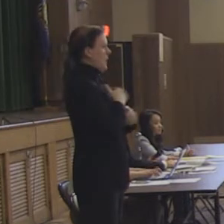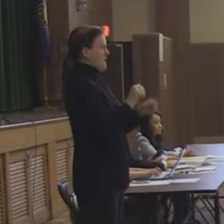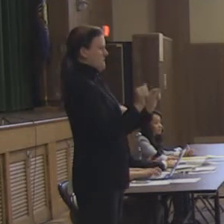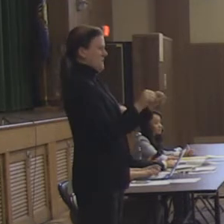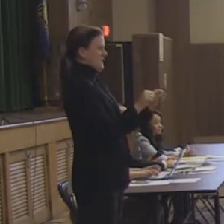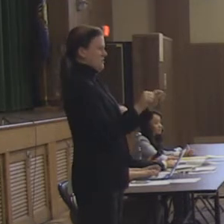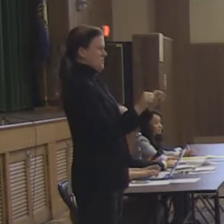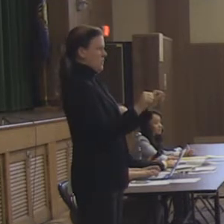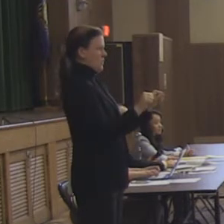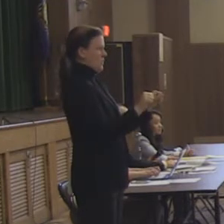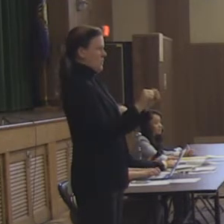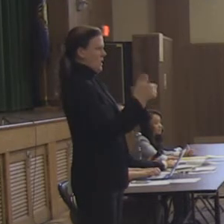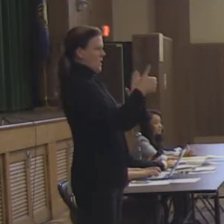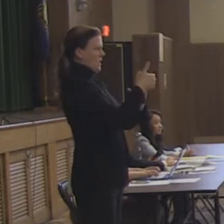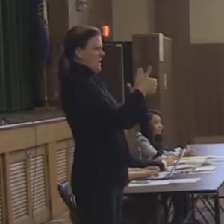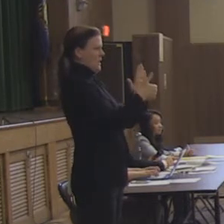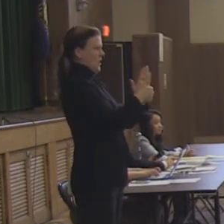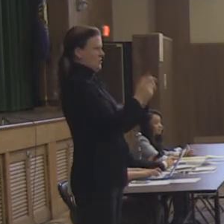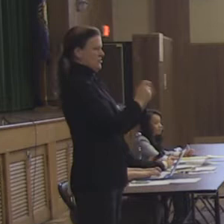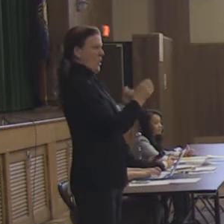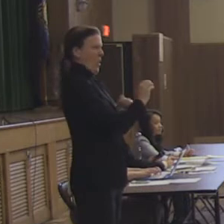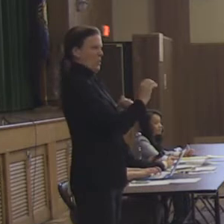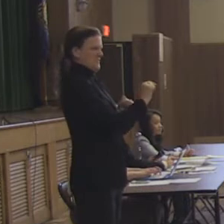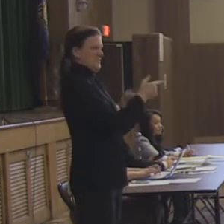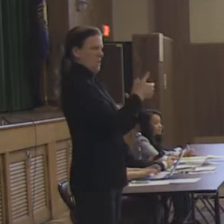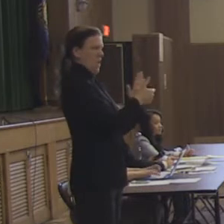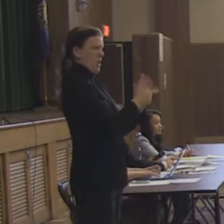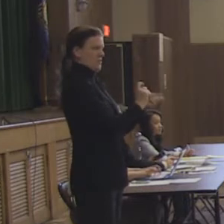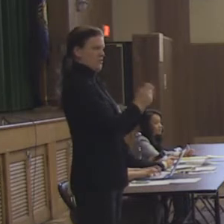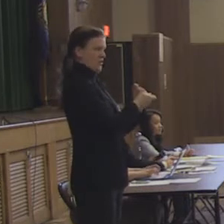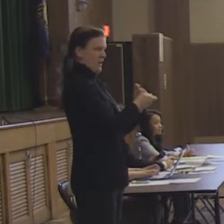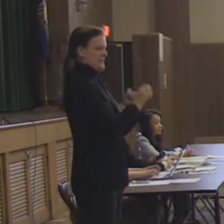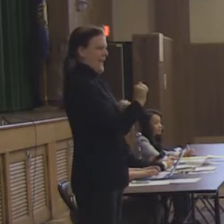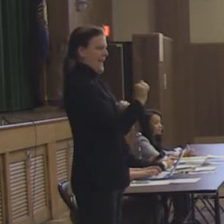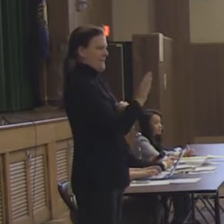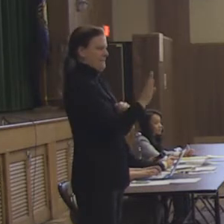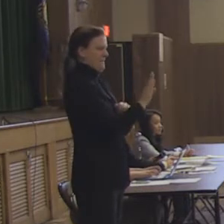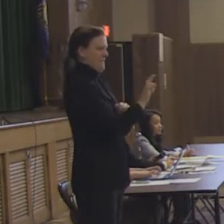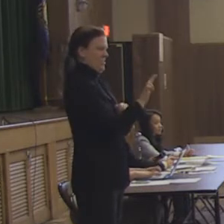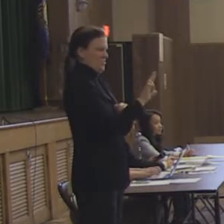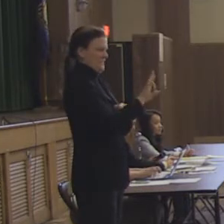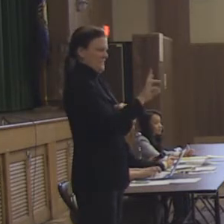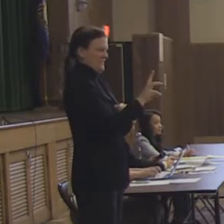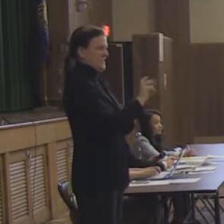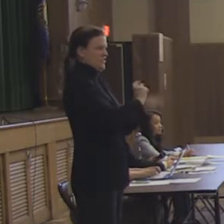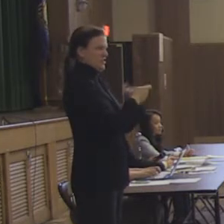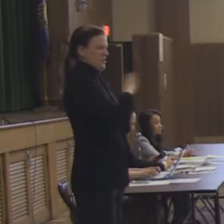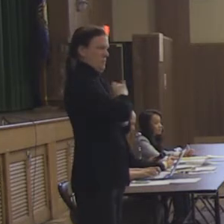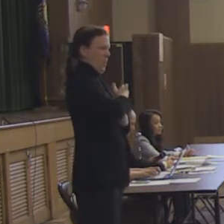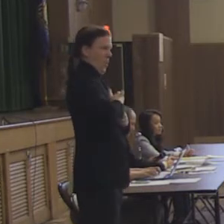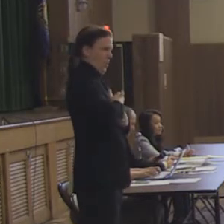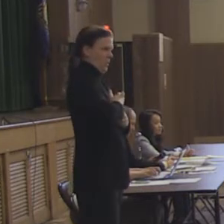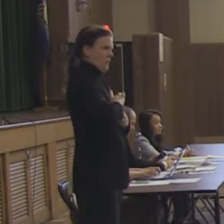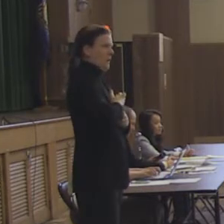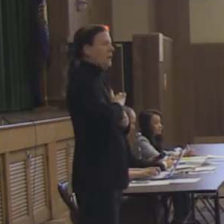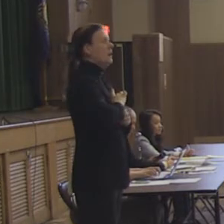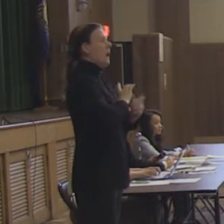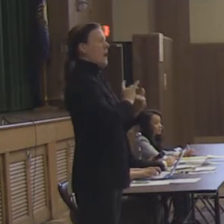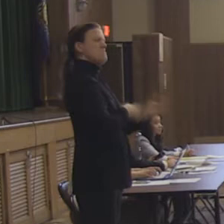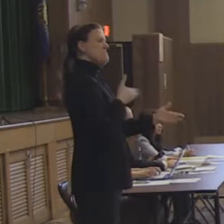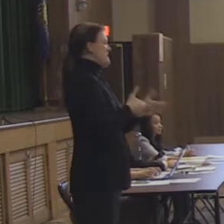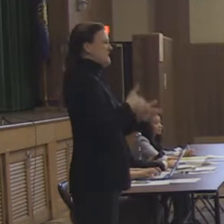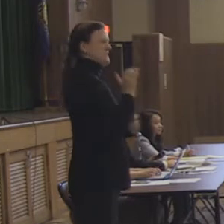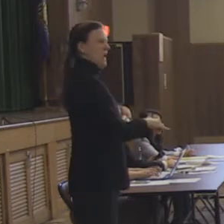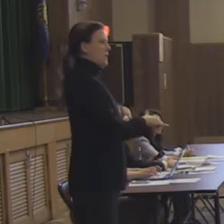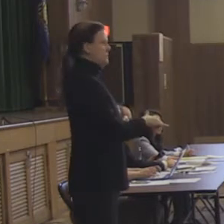potential piece of legislation to be changed into a different regulated kind of board. I also would speak against